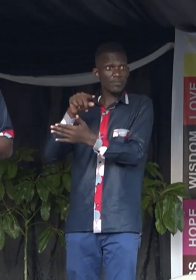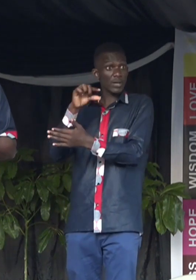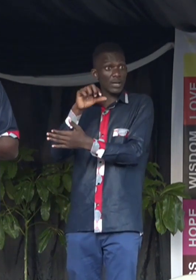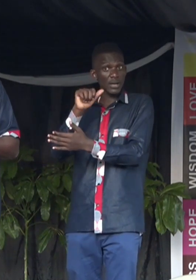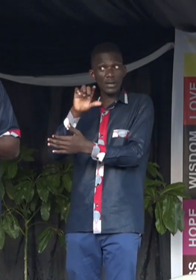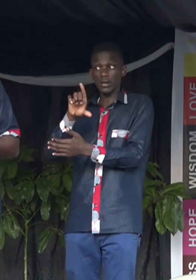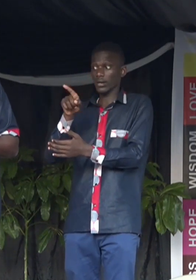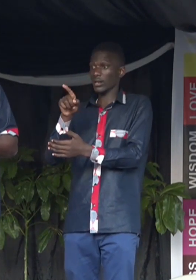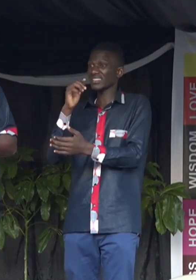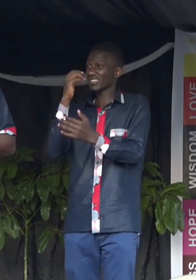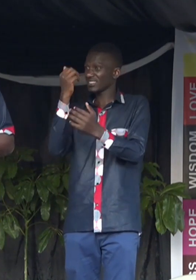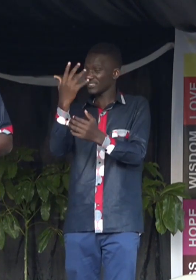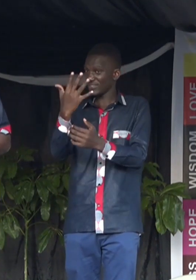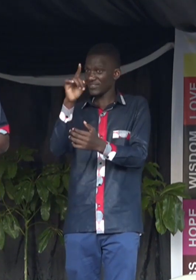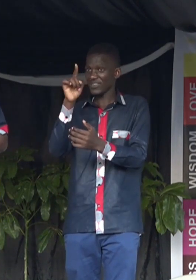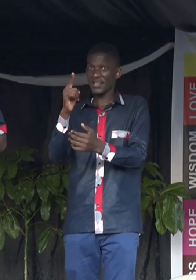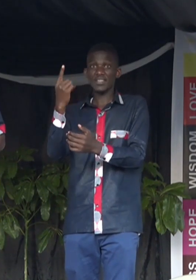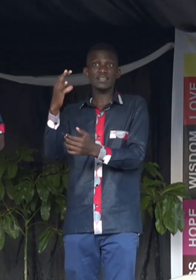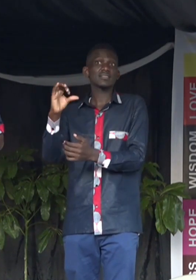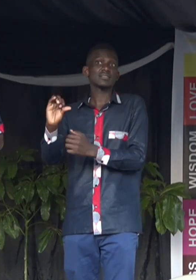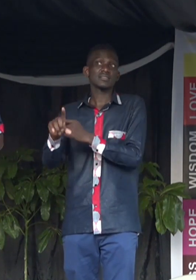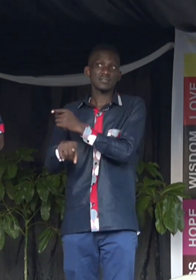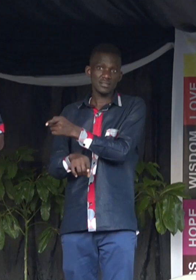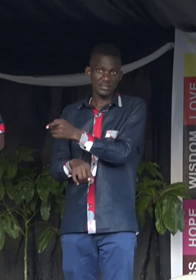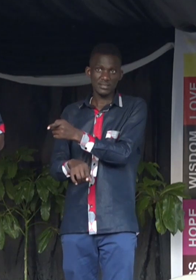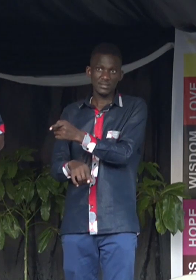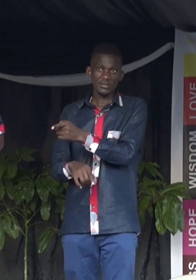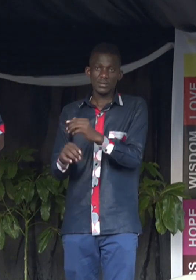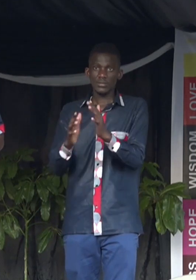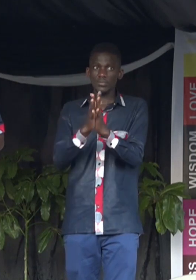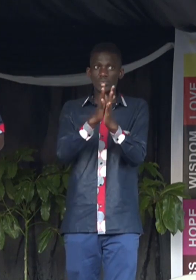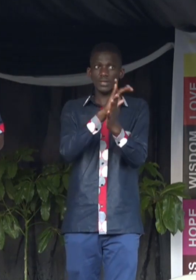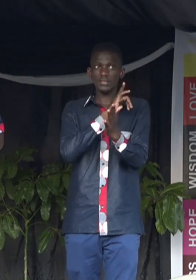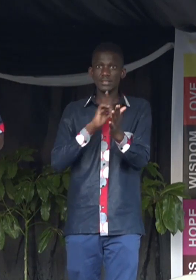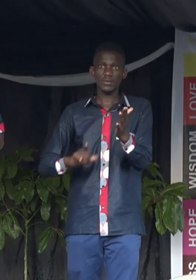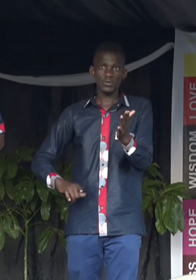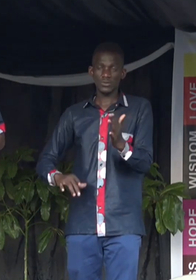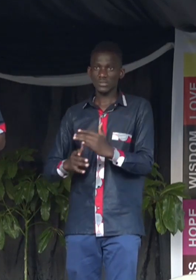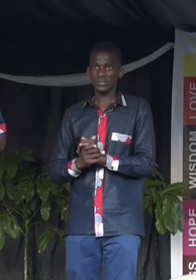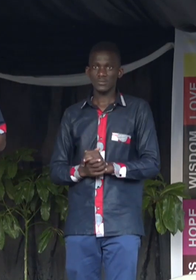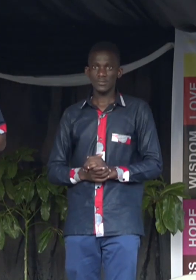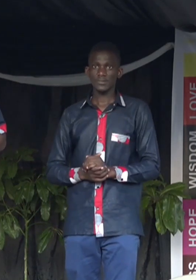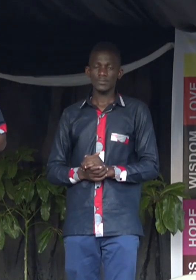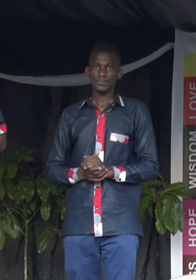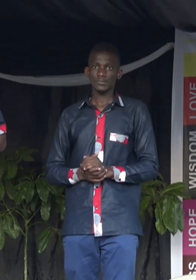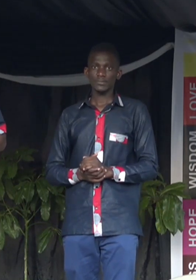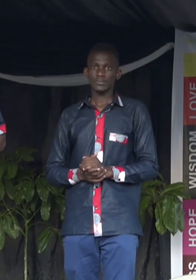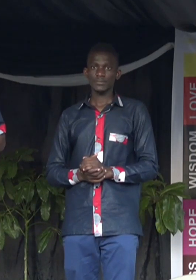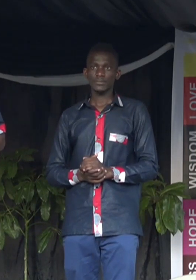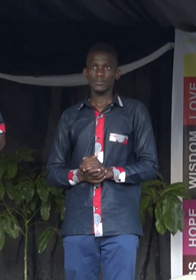5:19. When you look at Galatians 5:19, Mukama febaziwe. Praise be to God.